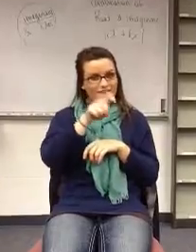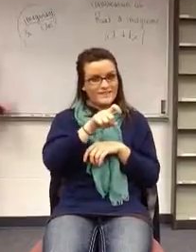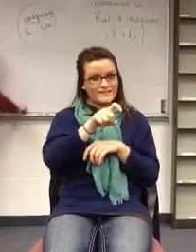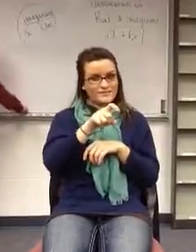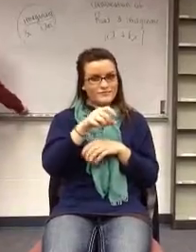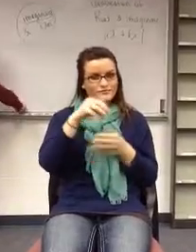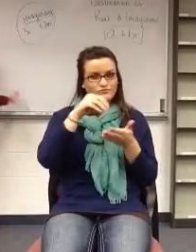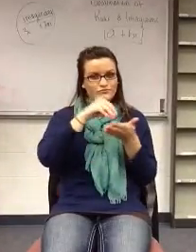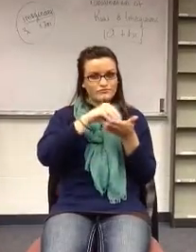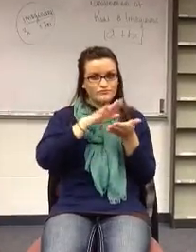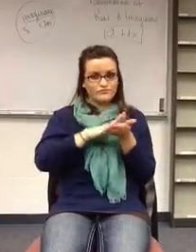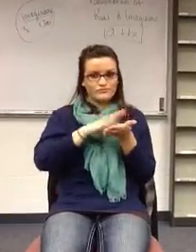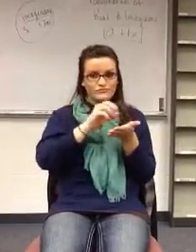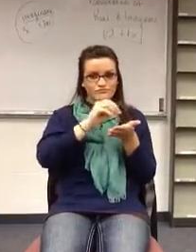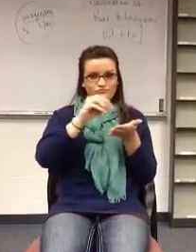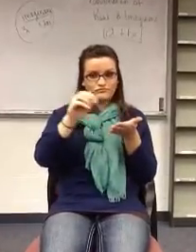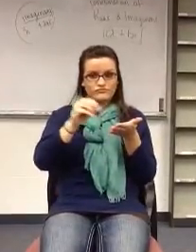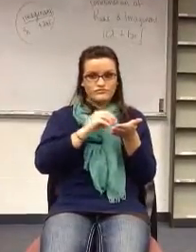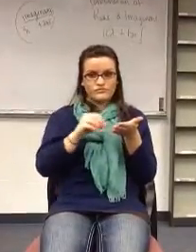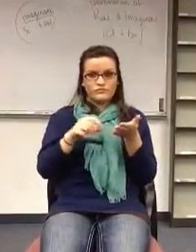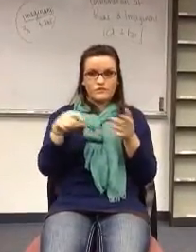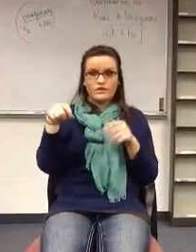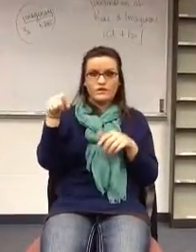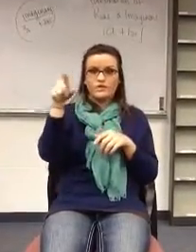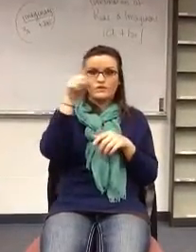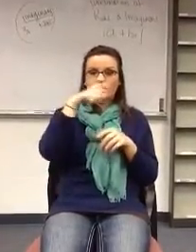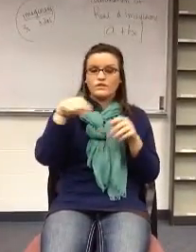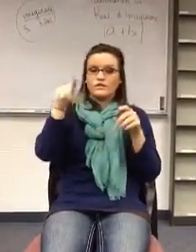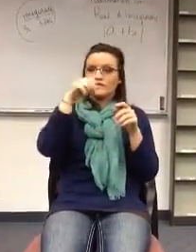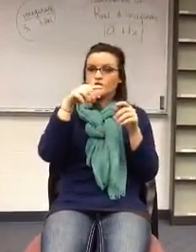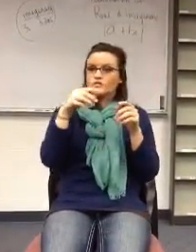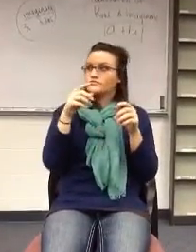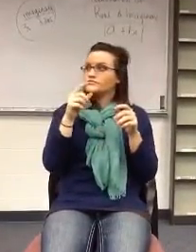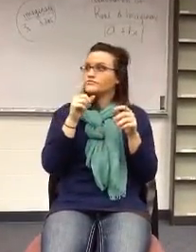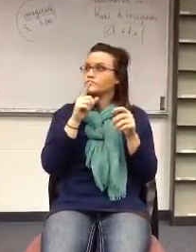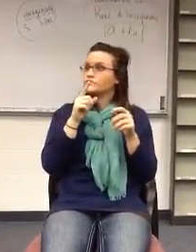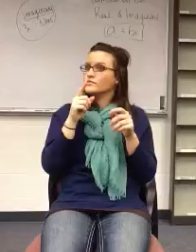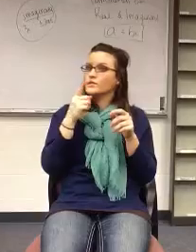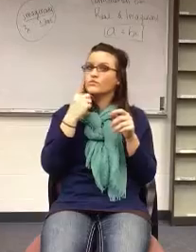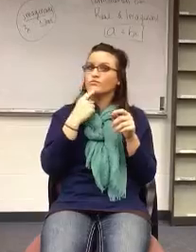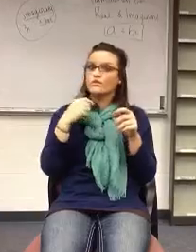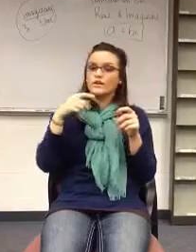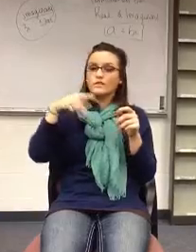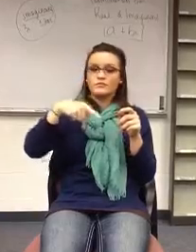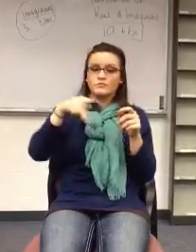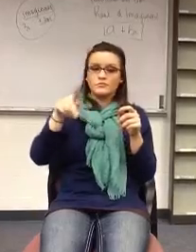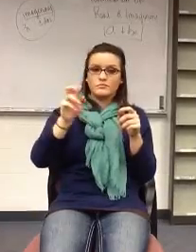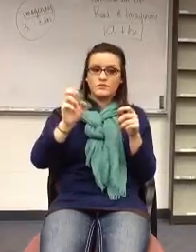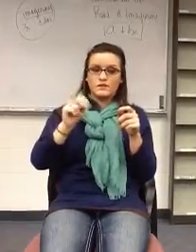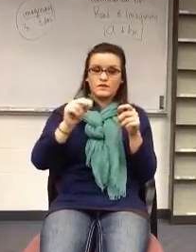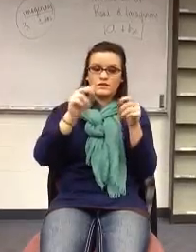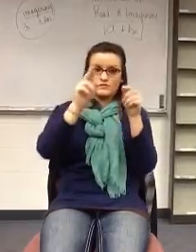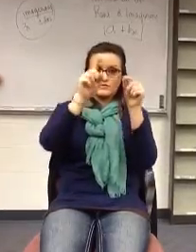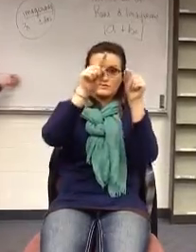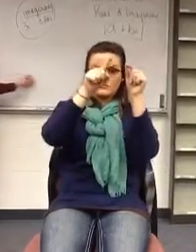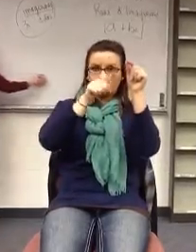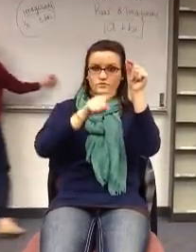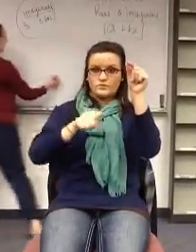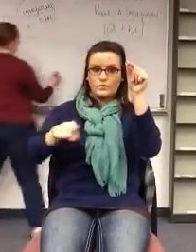If you look at your chart, take a pretty highlighter out. Nice red pen. This entire board, everything that we've done